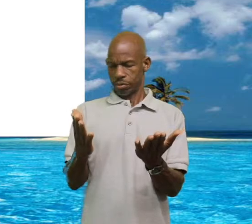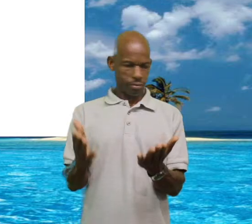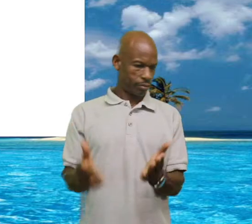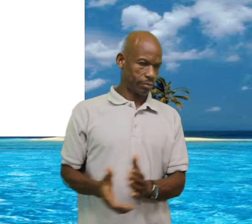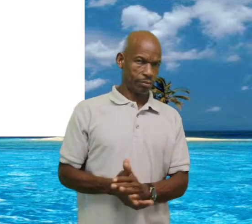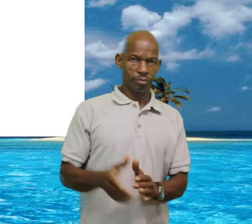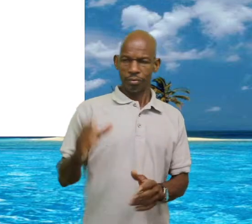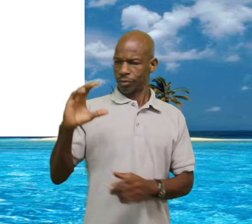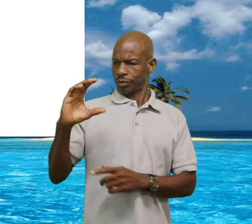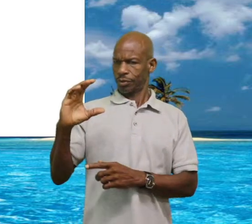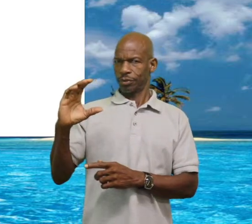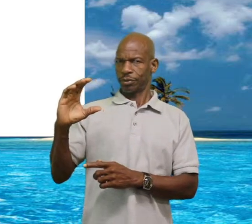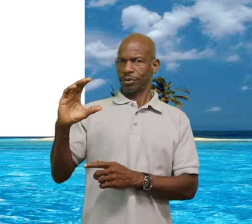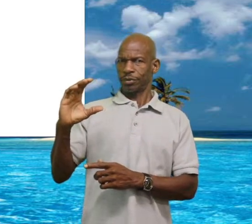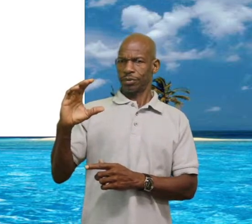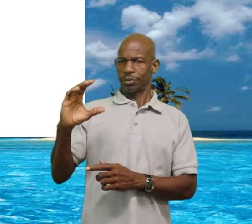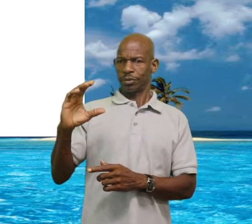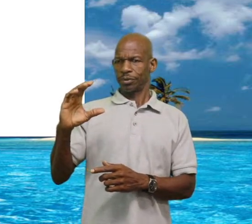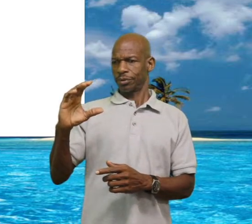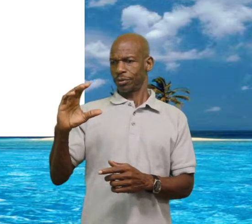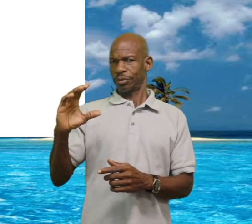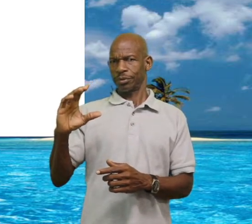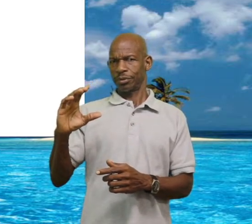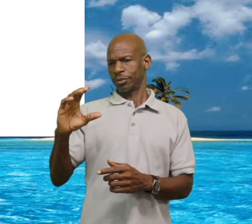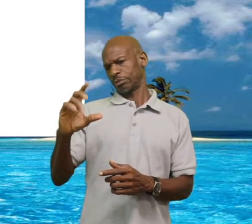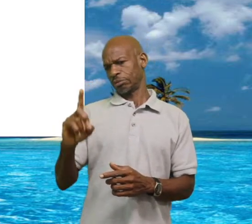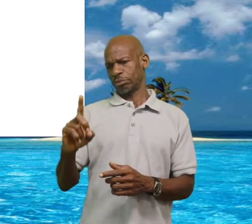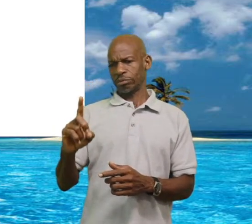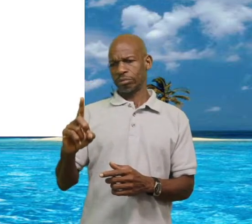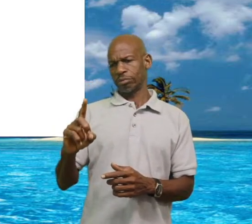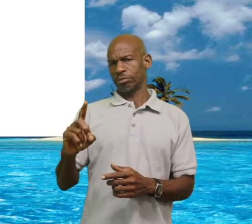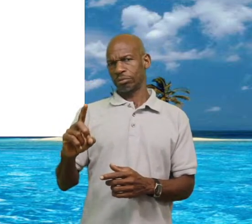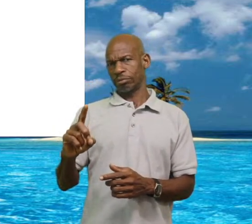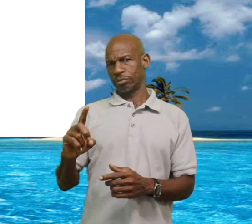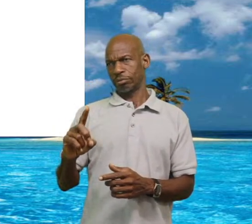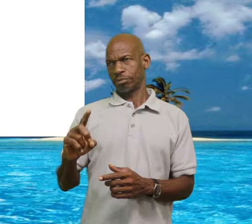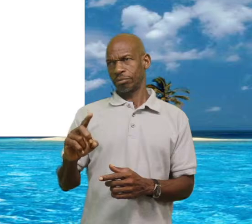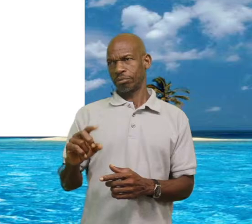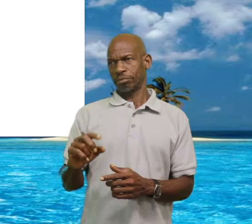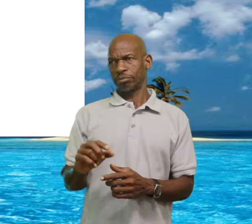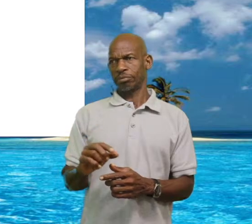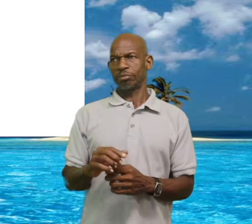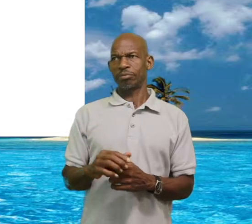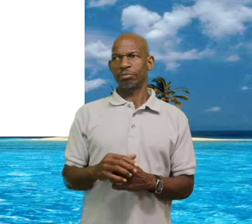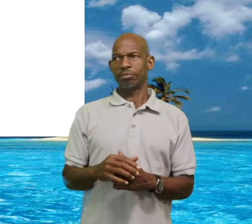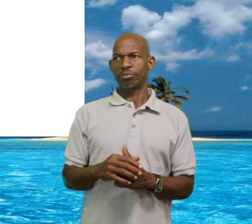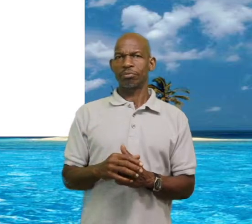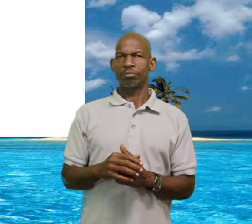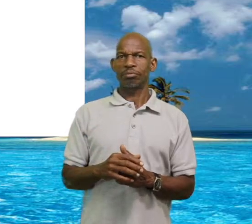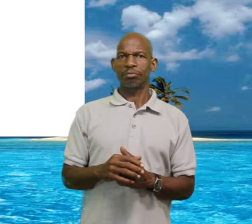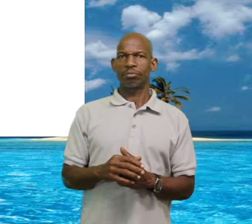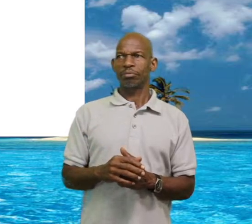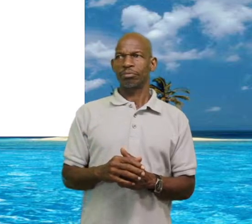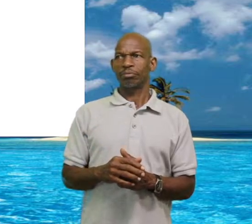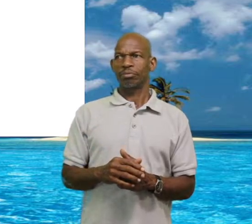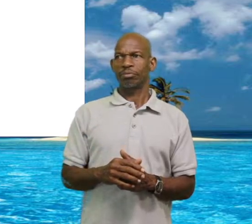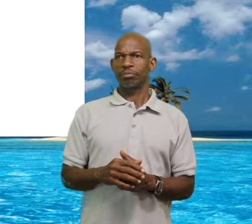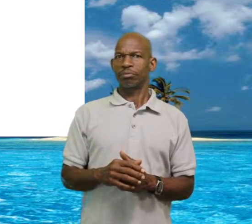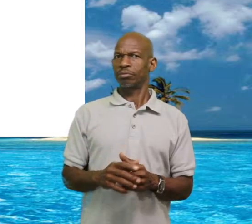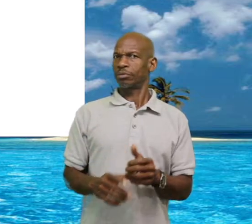C, D, and just go in, I just write into the book. All right, not E, because